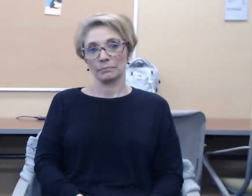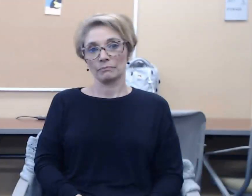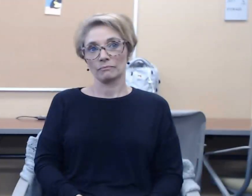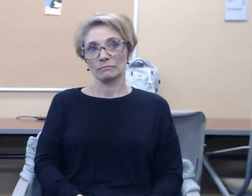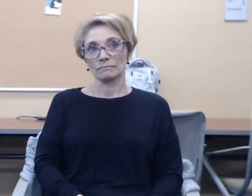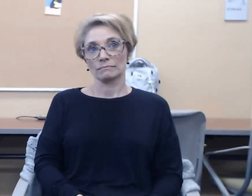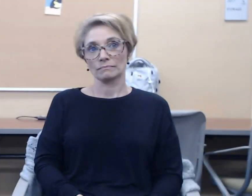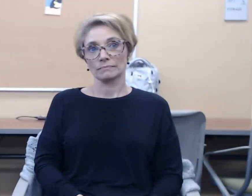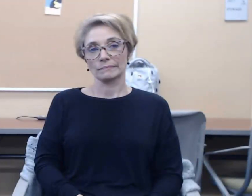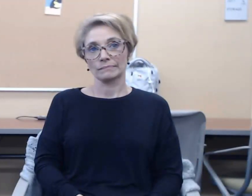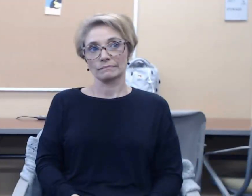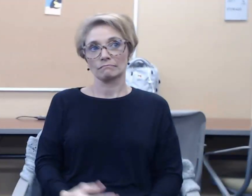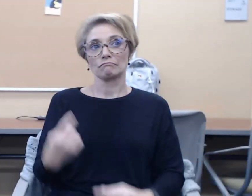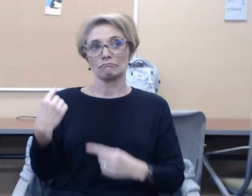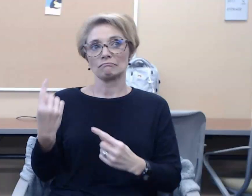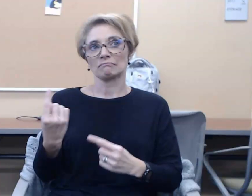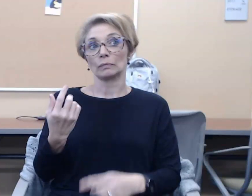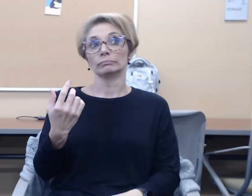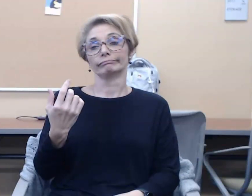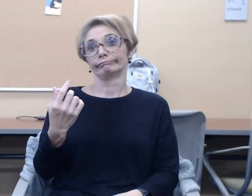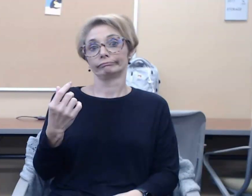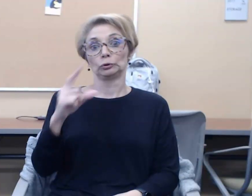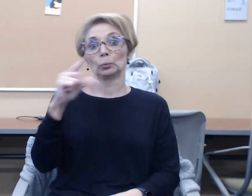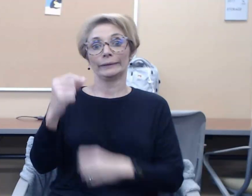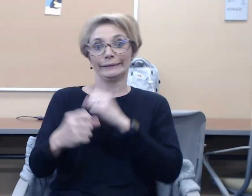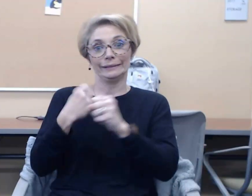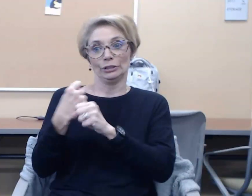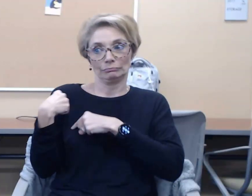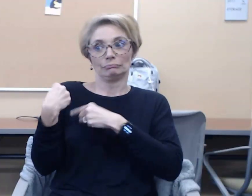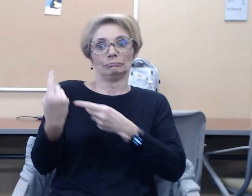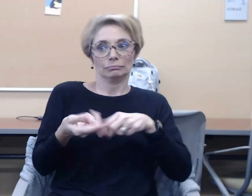Or the last 2 decades, actually. Then the Department of Education